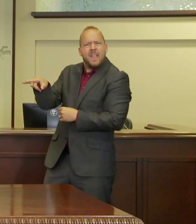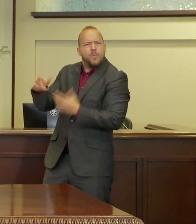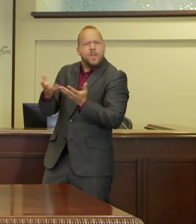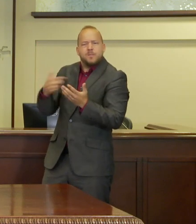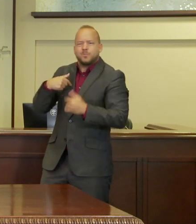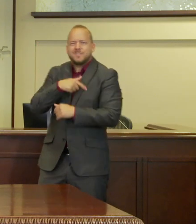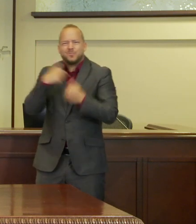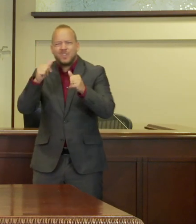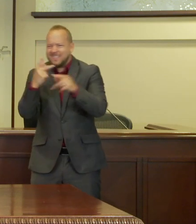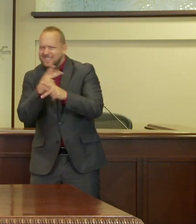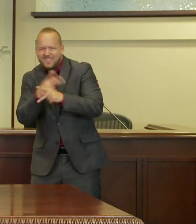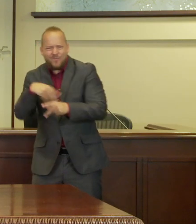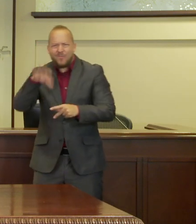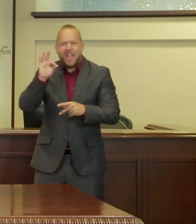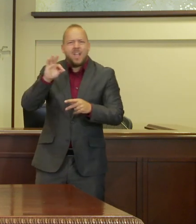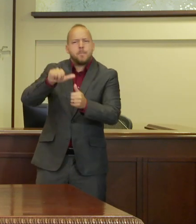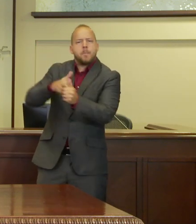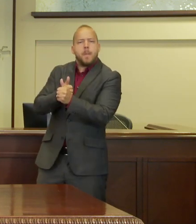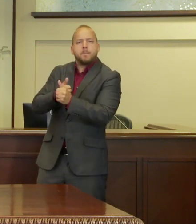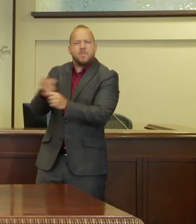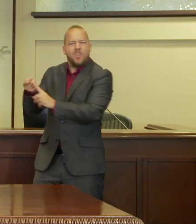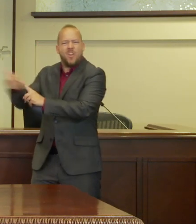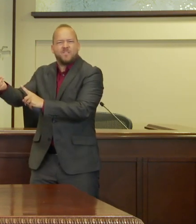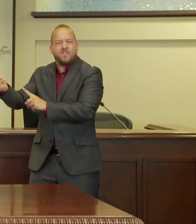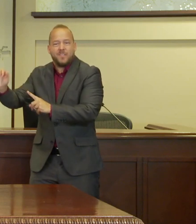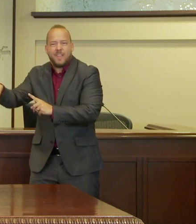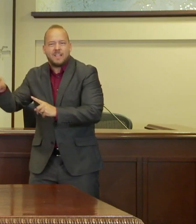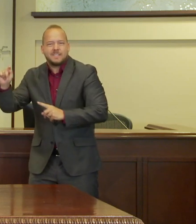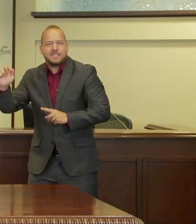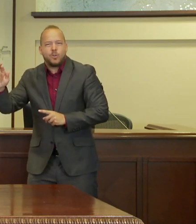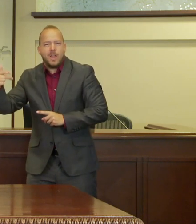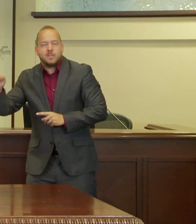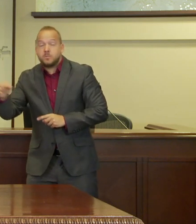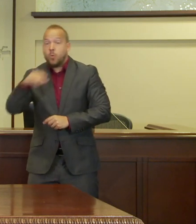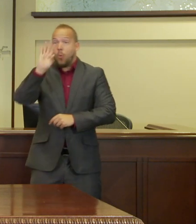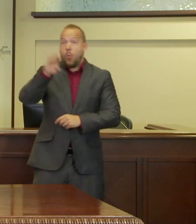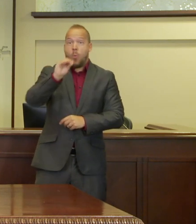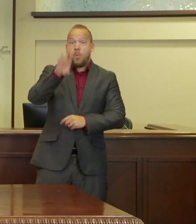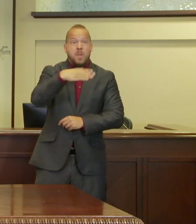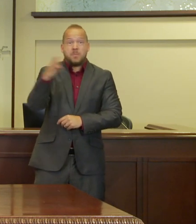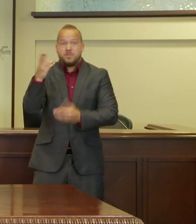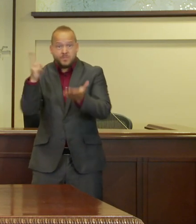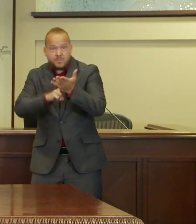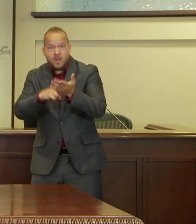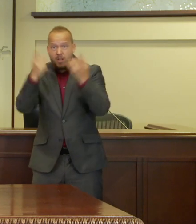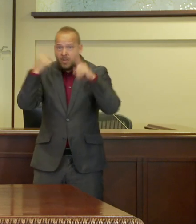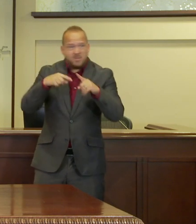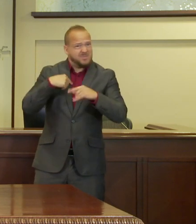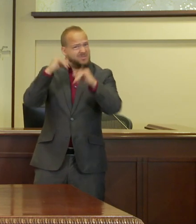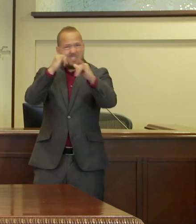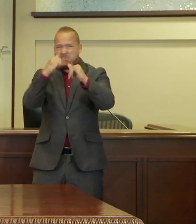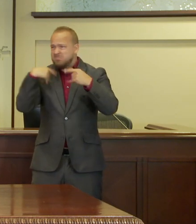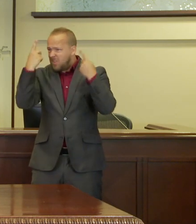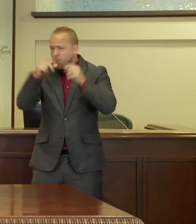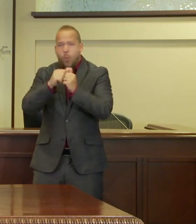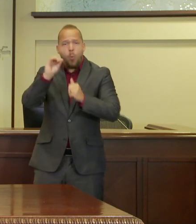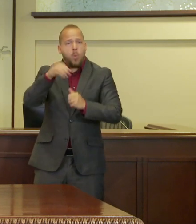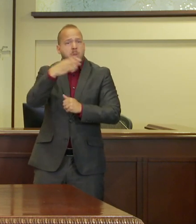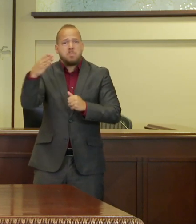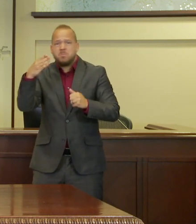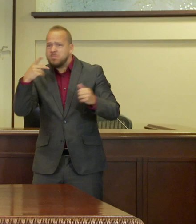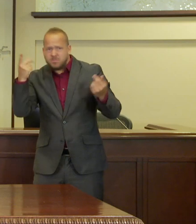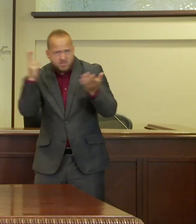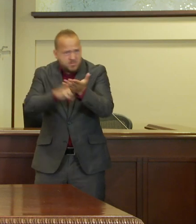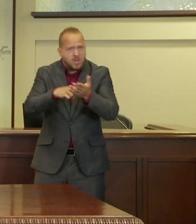pledge that the Obama organization put forward. That will obviously include questions about the use